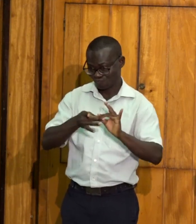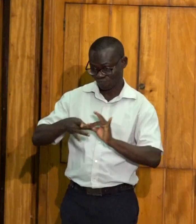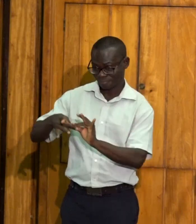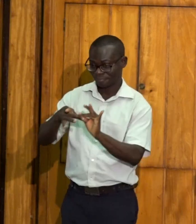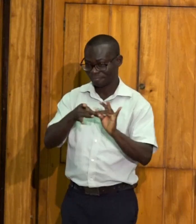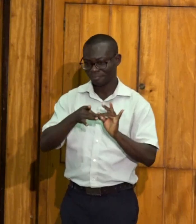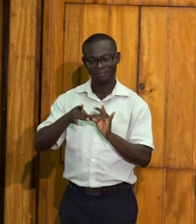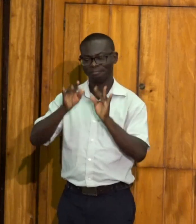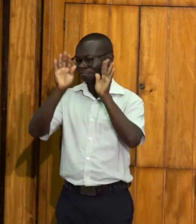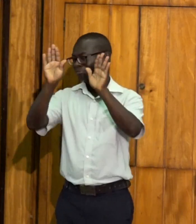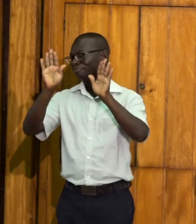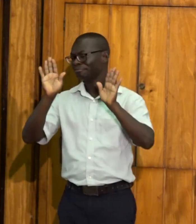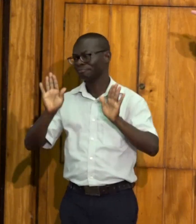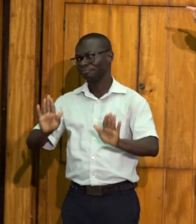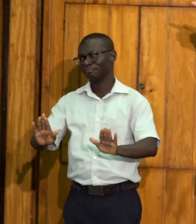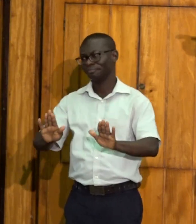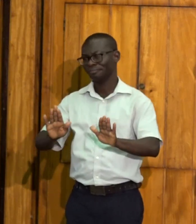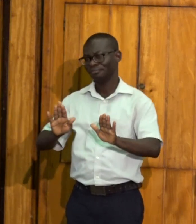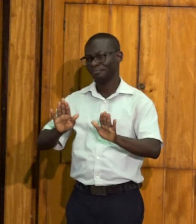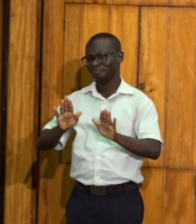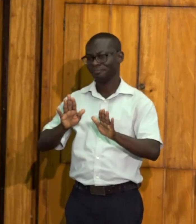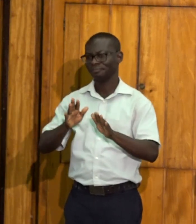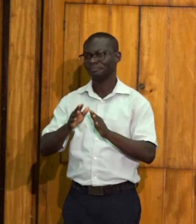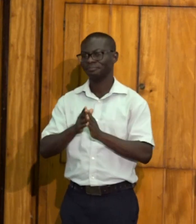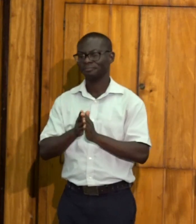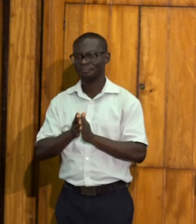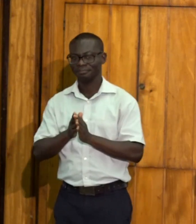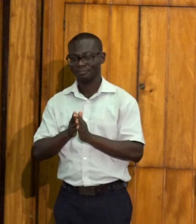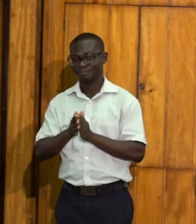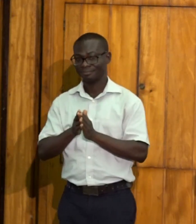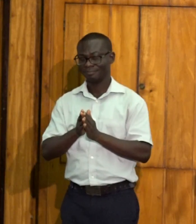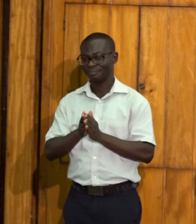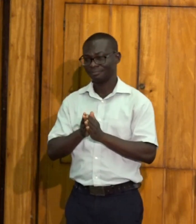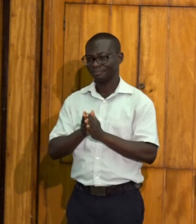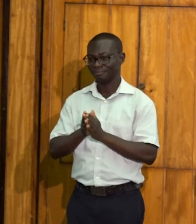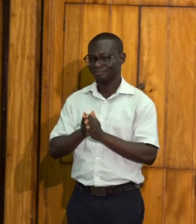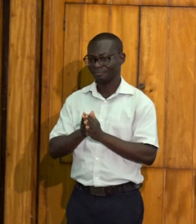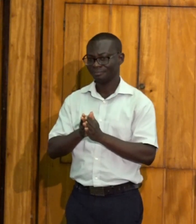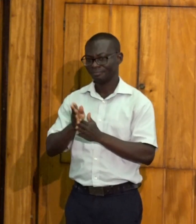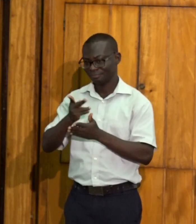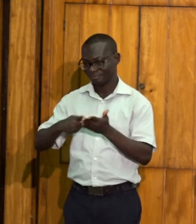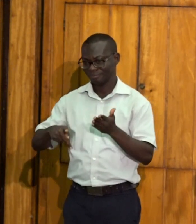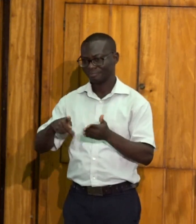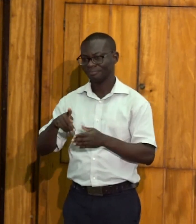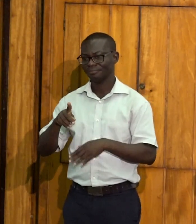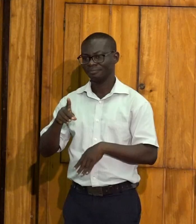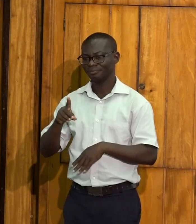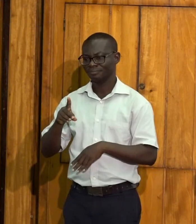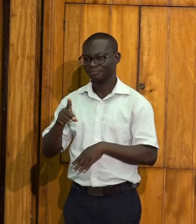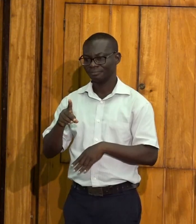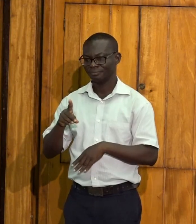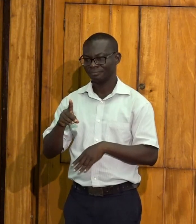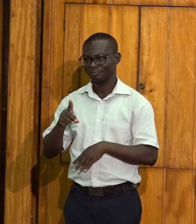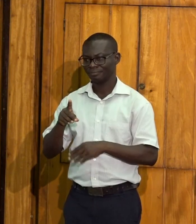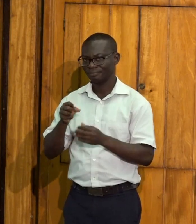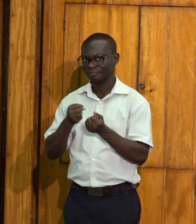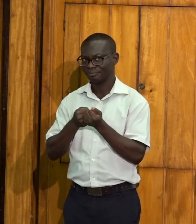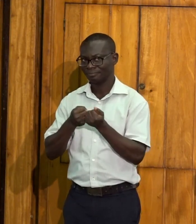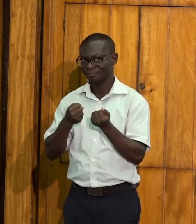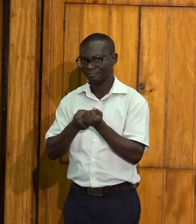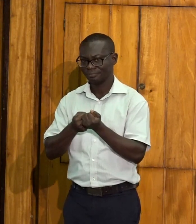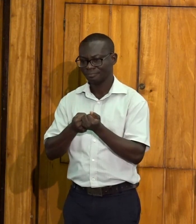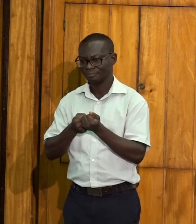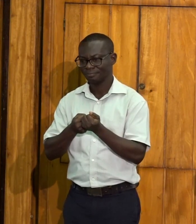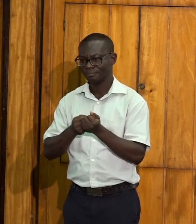It's fantastic. This picture is from DRC, and this is a support group linked to a